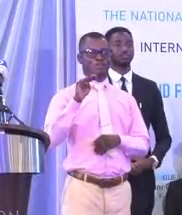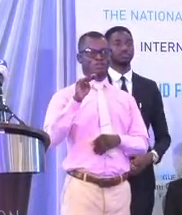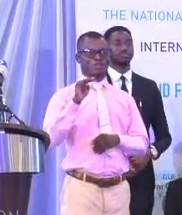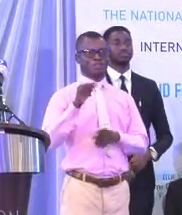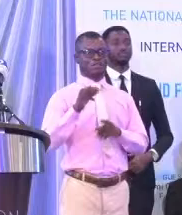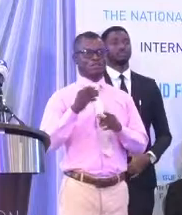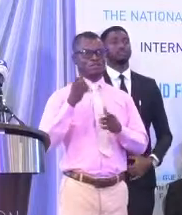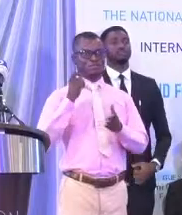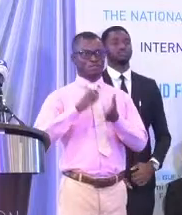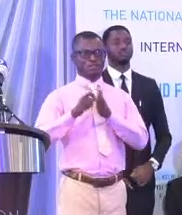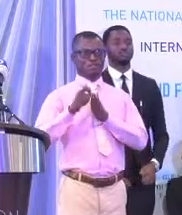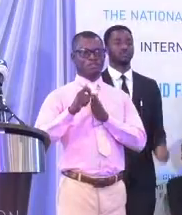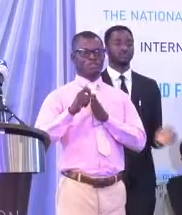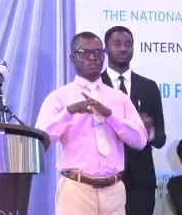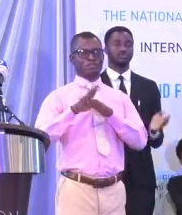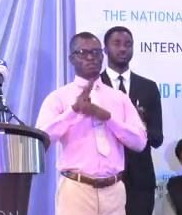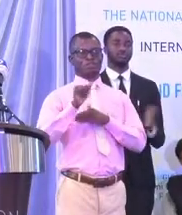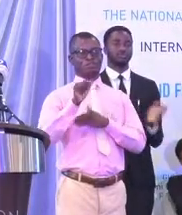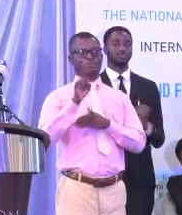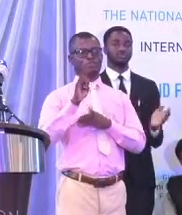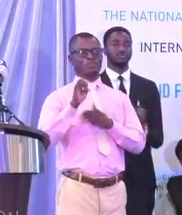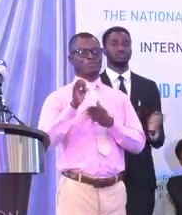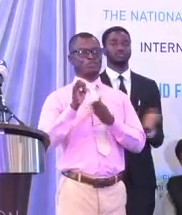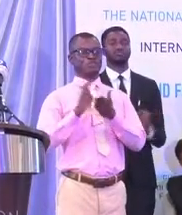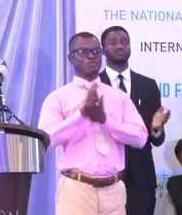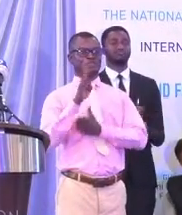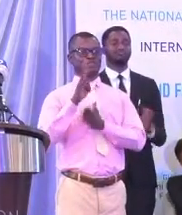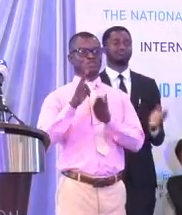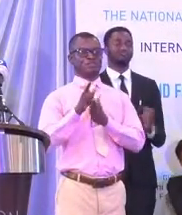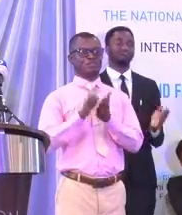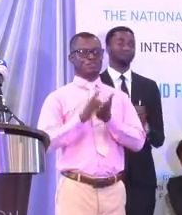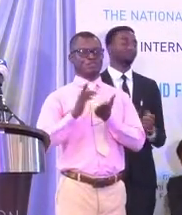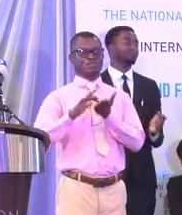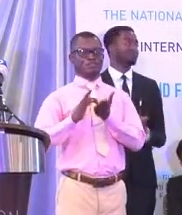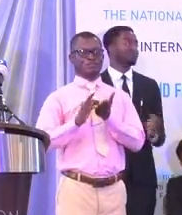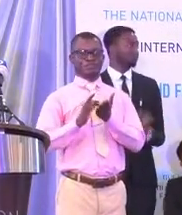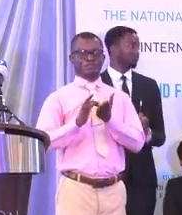is secretary, Bayes University Law Clinic.